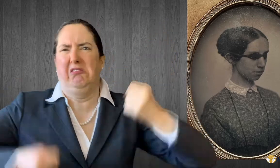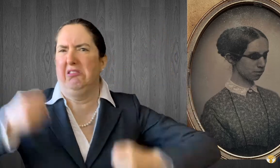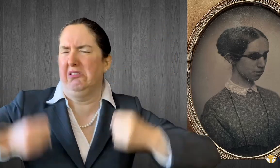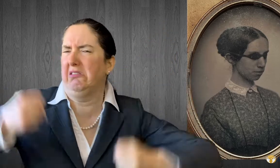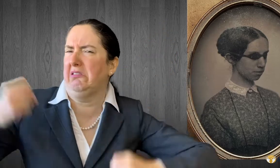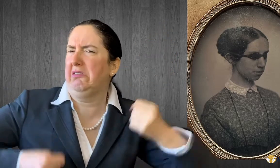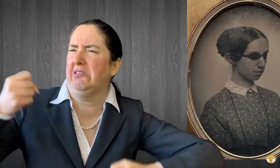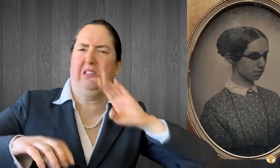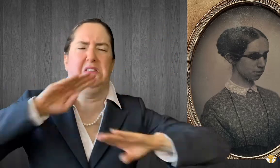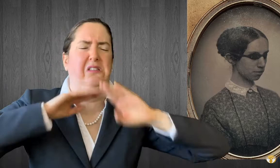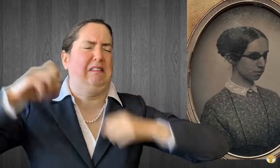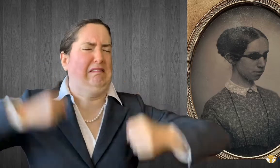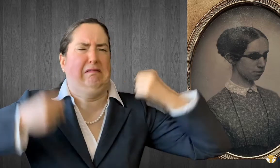she began throwing tantrums,